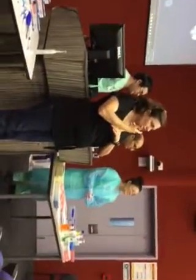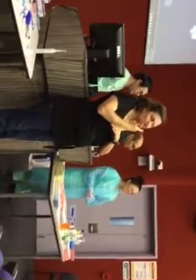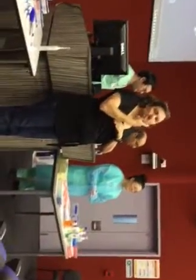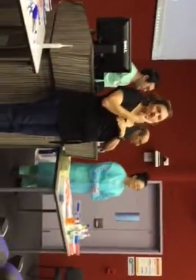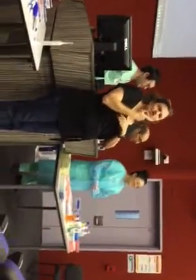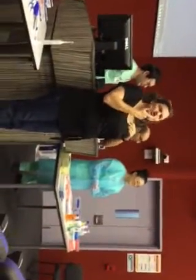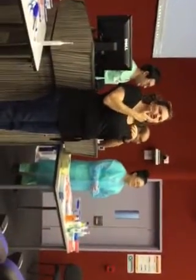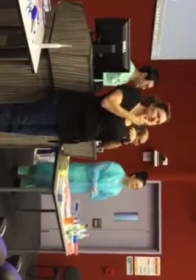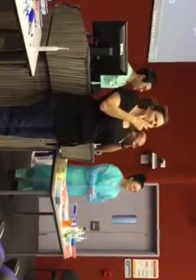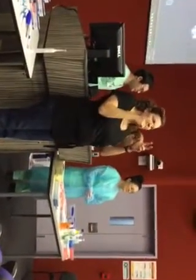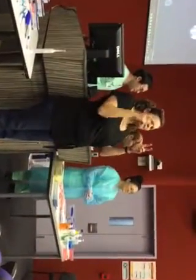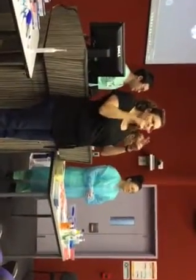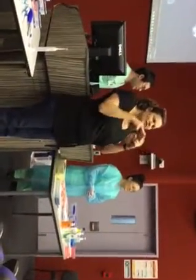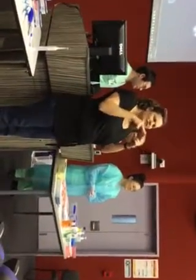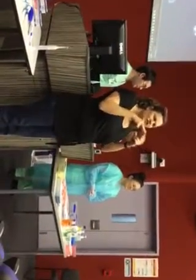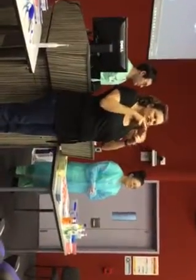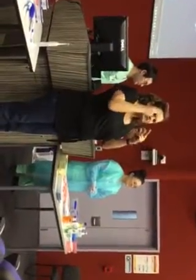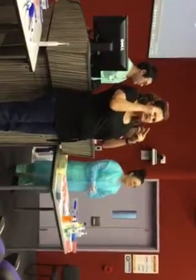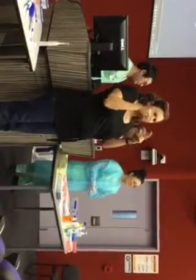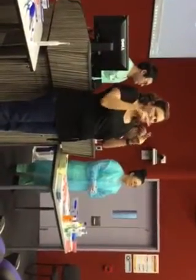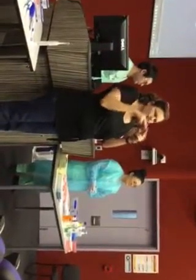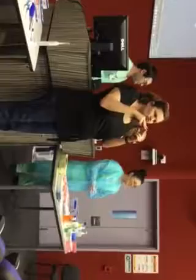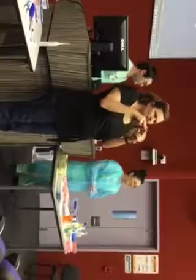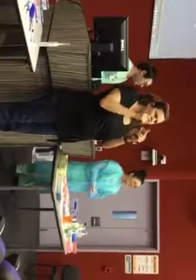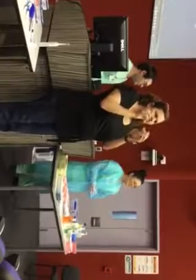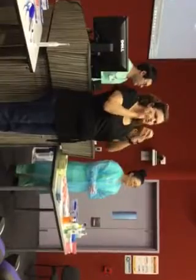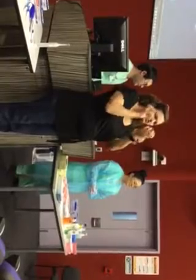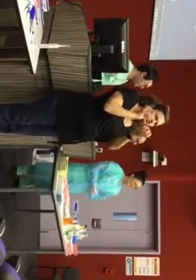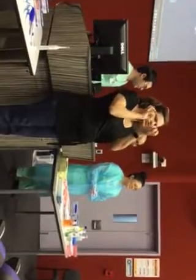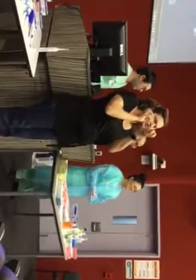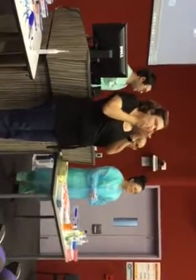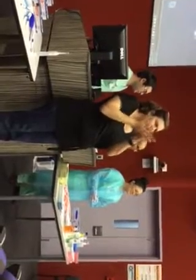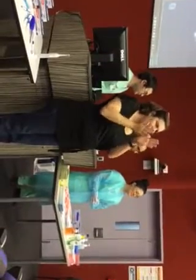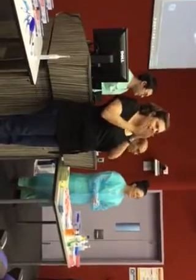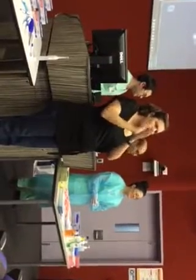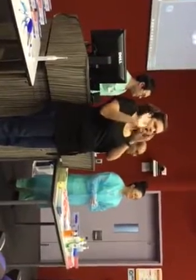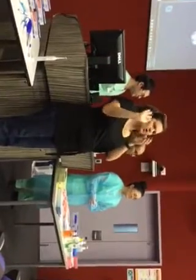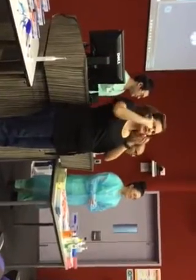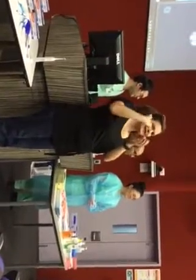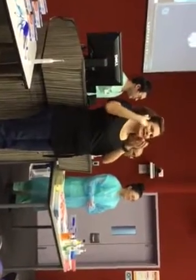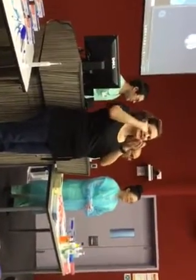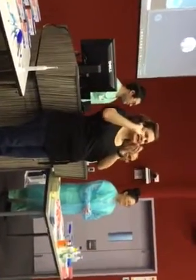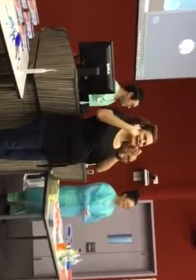bridge. What's the proper way to clean underneath the bridge?